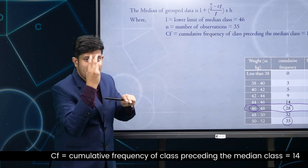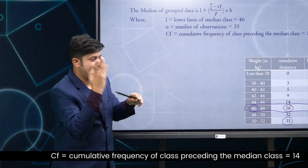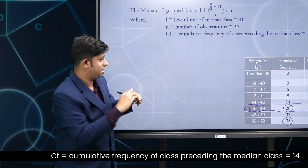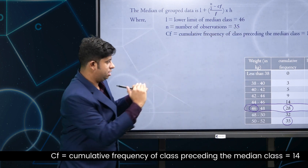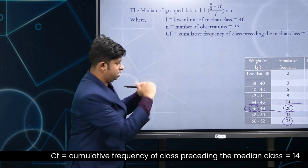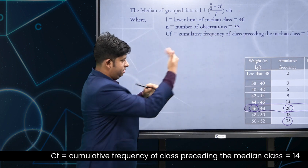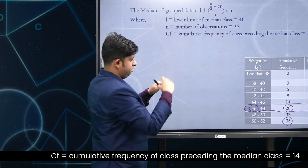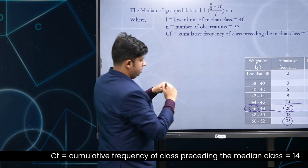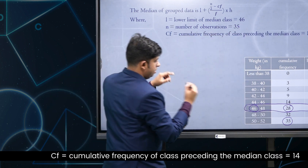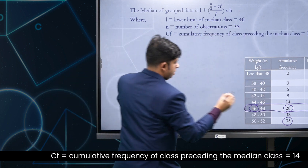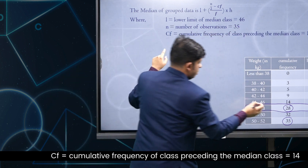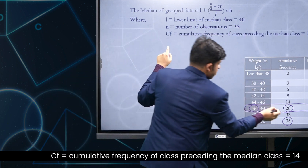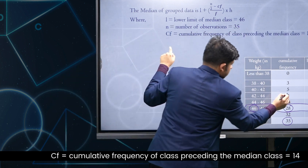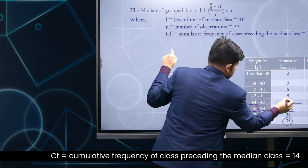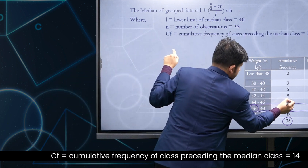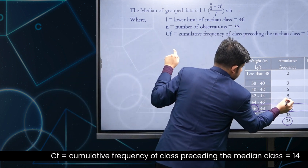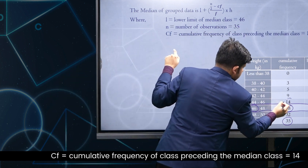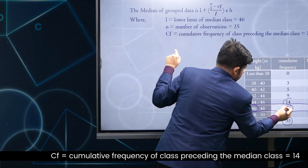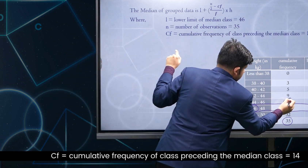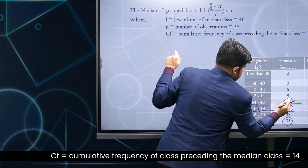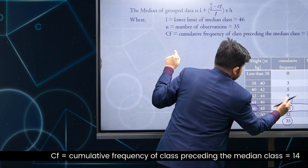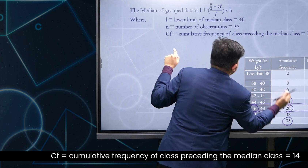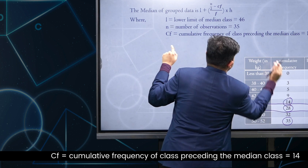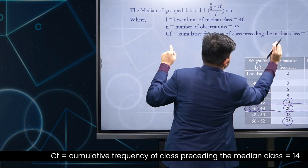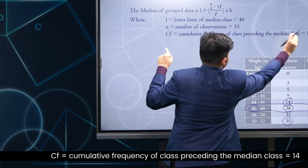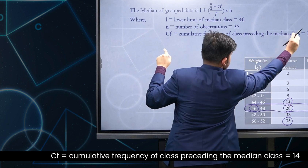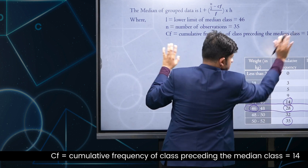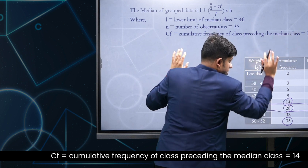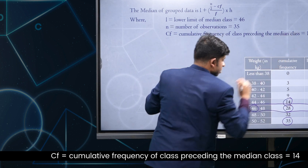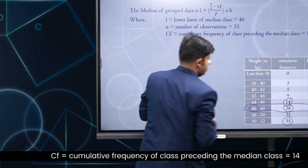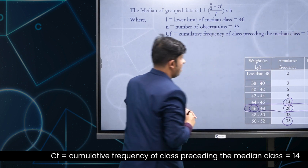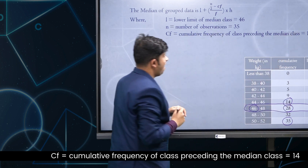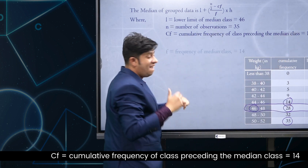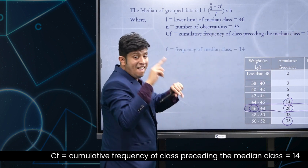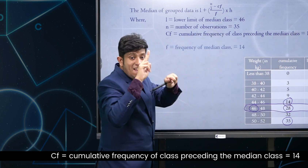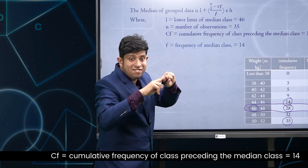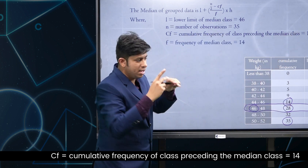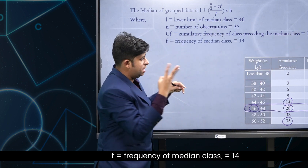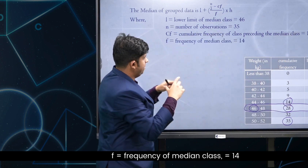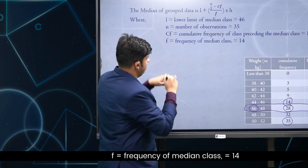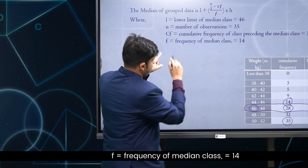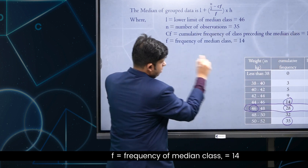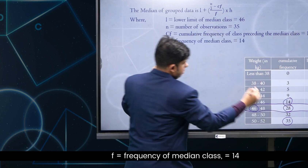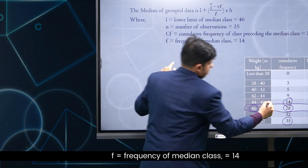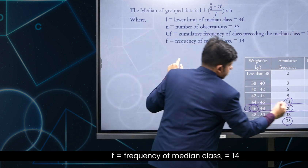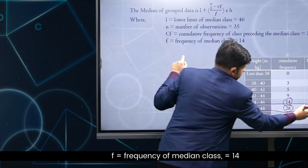Cf is equal to cumulative frequency of class preceding the median class, that is equal to 14. F is equal to frequency